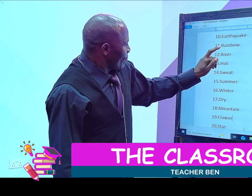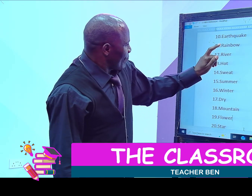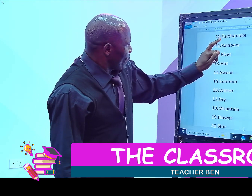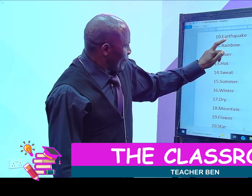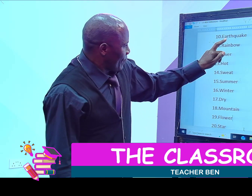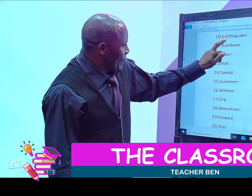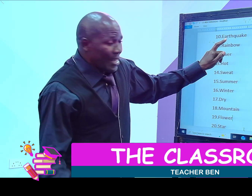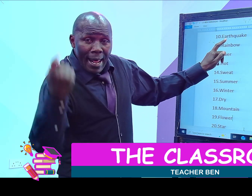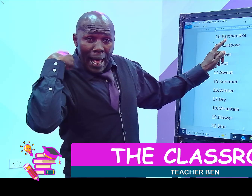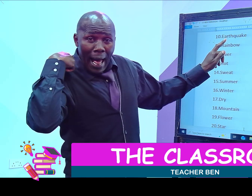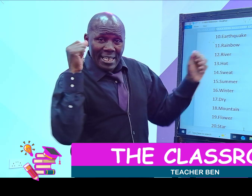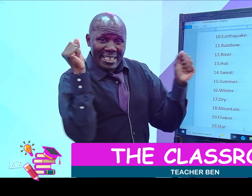we have